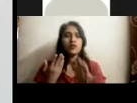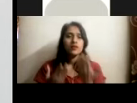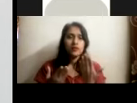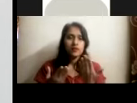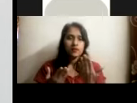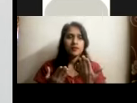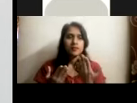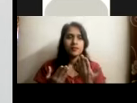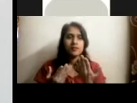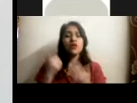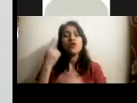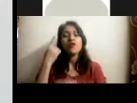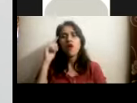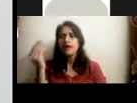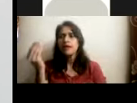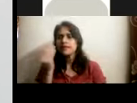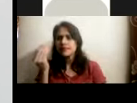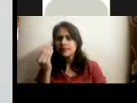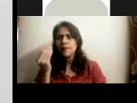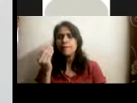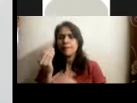apply to a certain context and